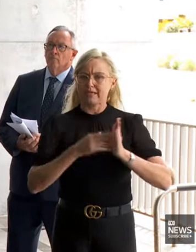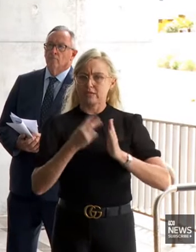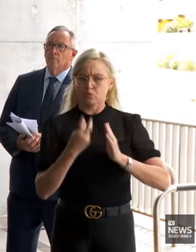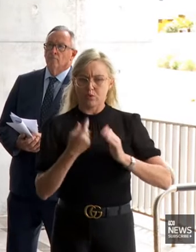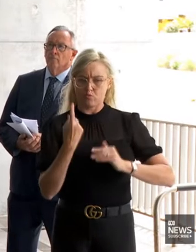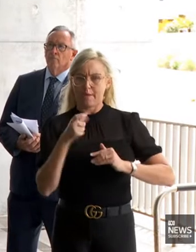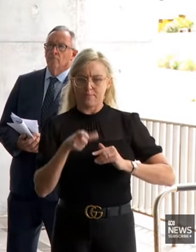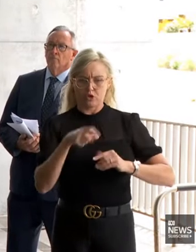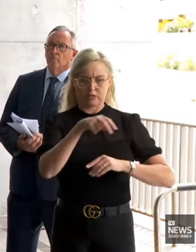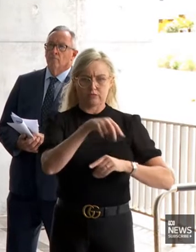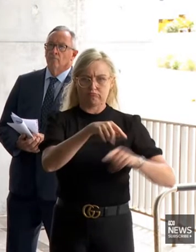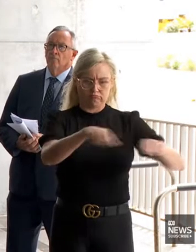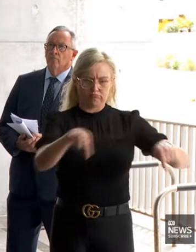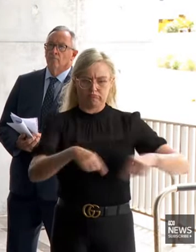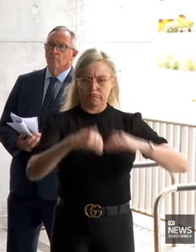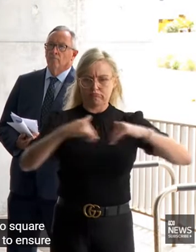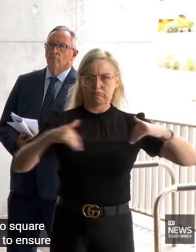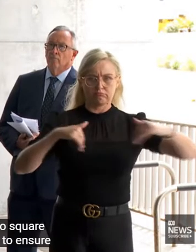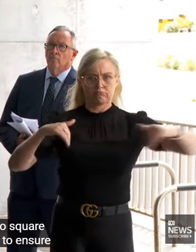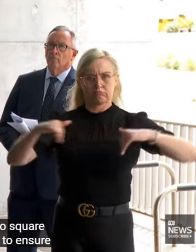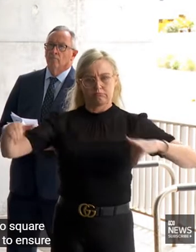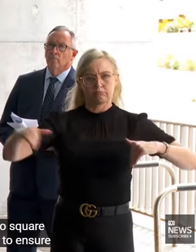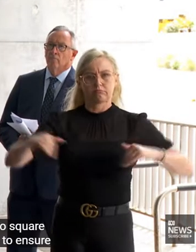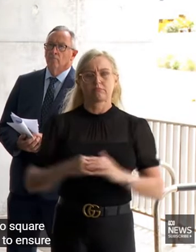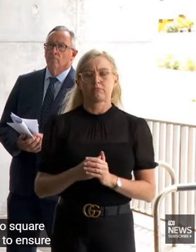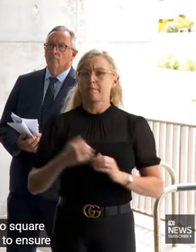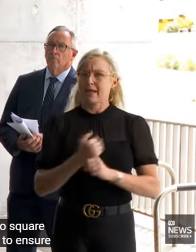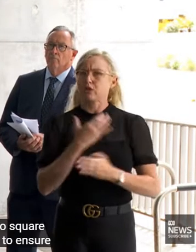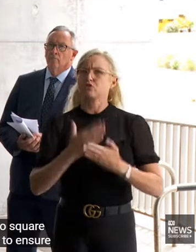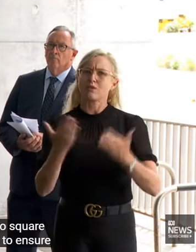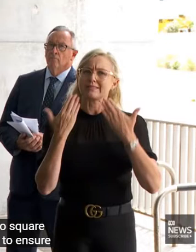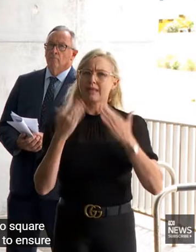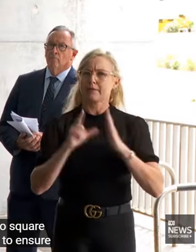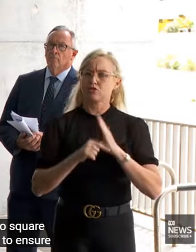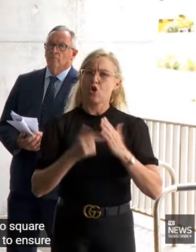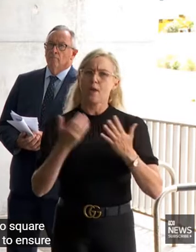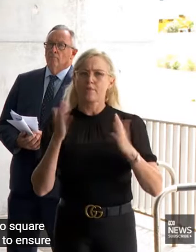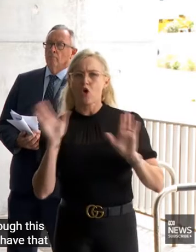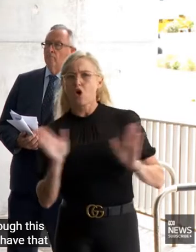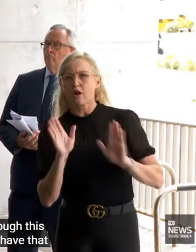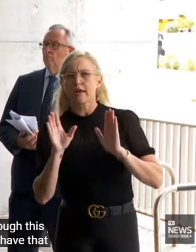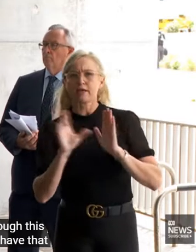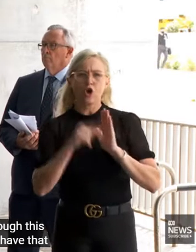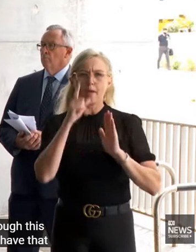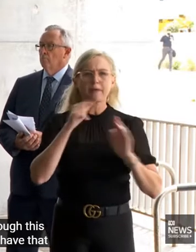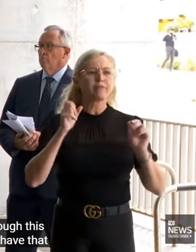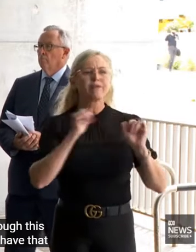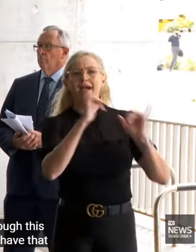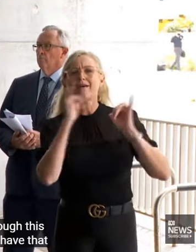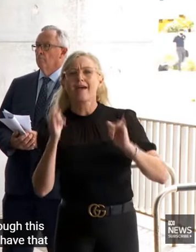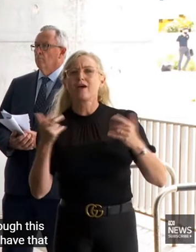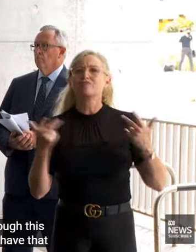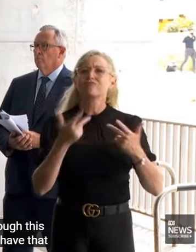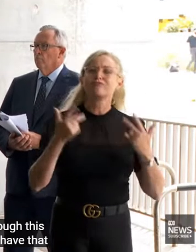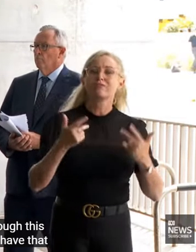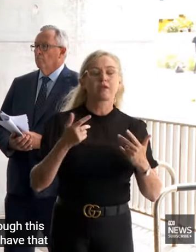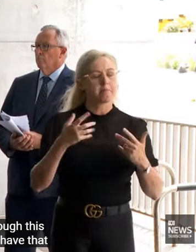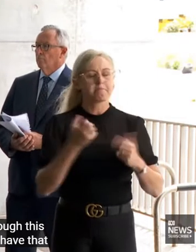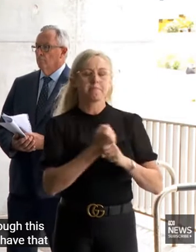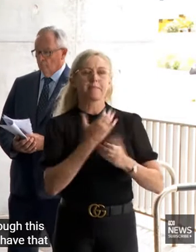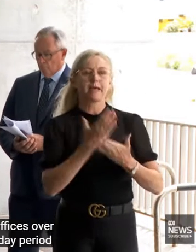that support for our health officers over this summer and holiday period. In addition to that, we're also encouraging